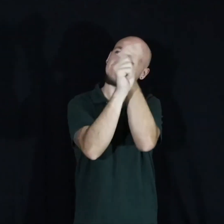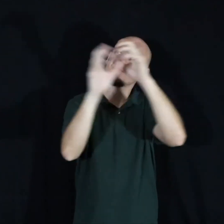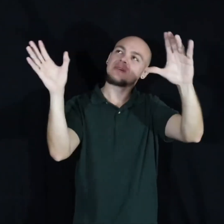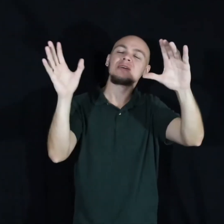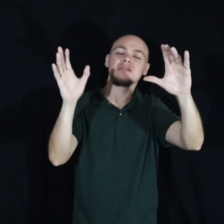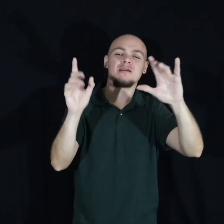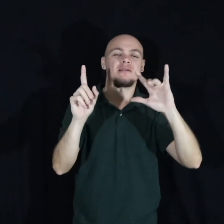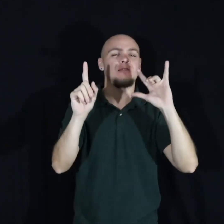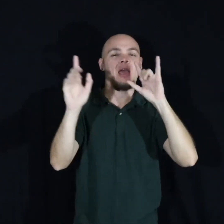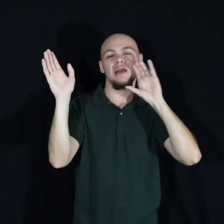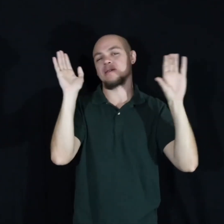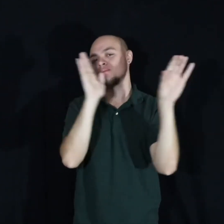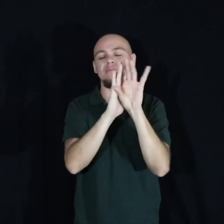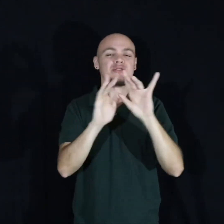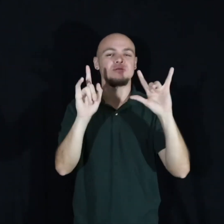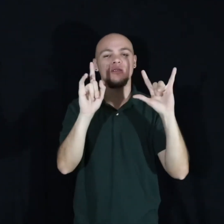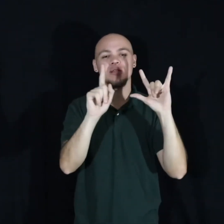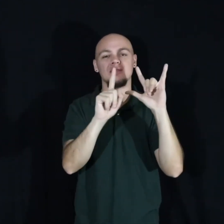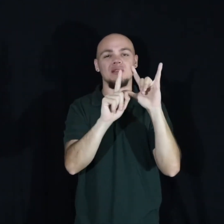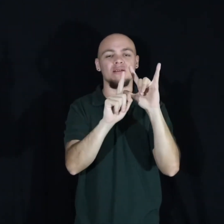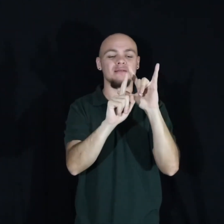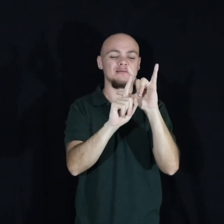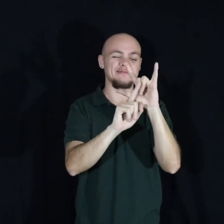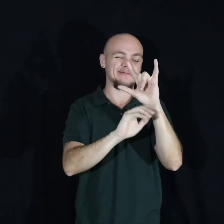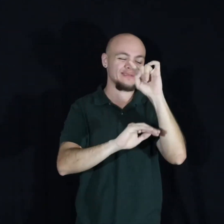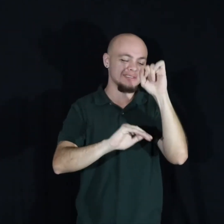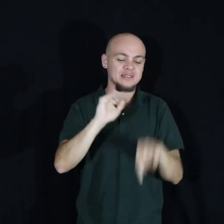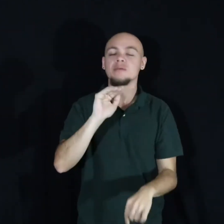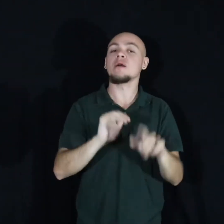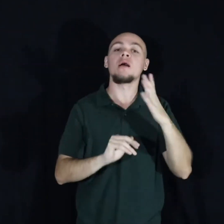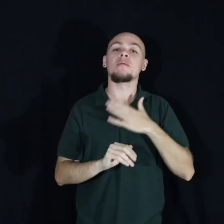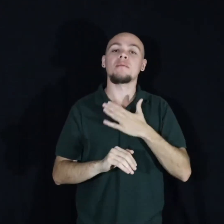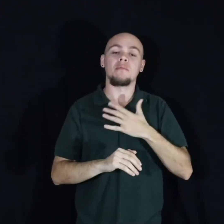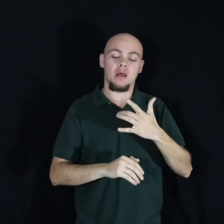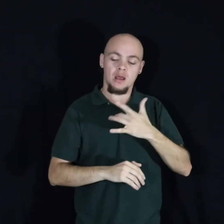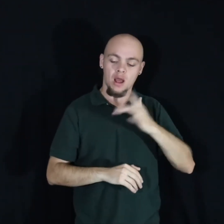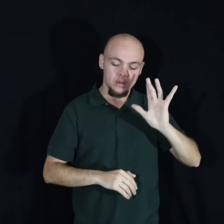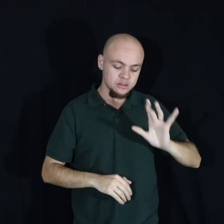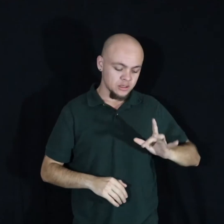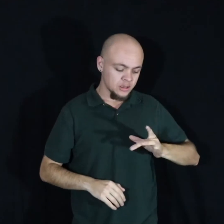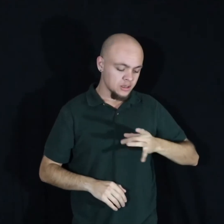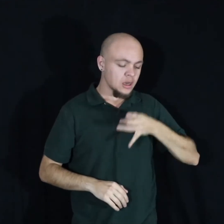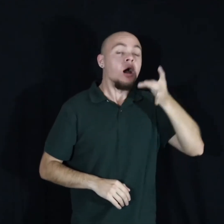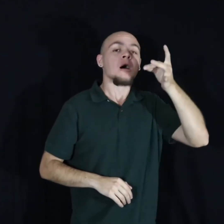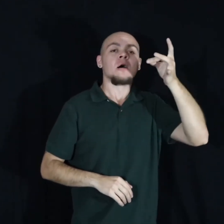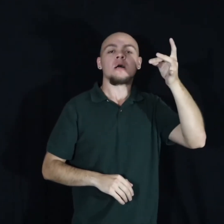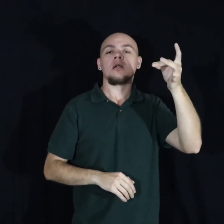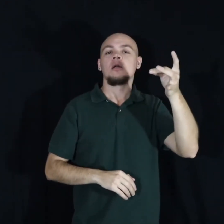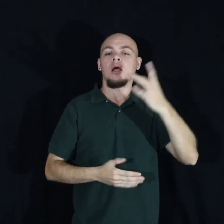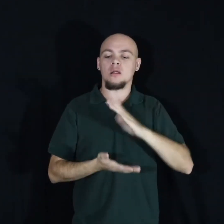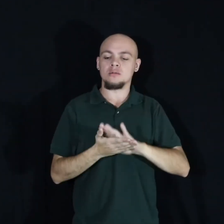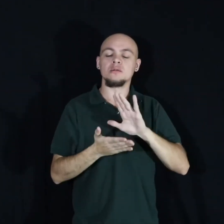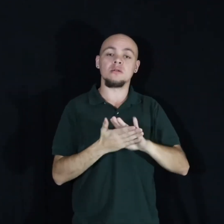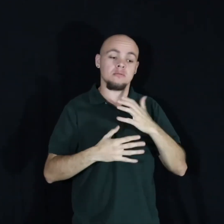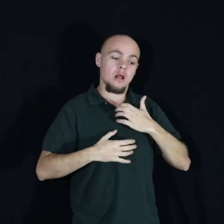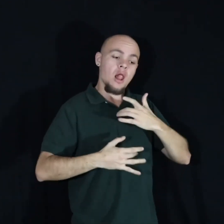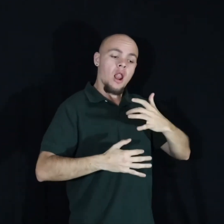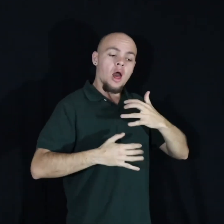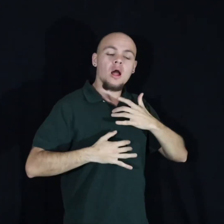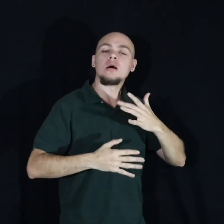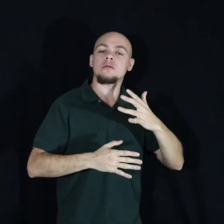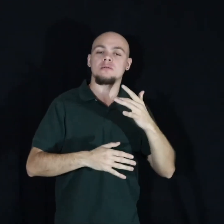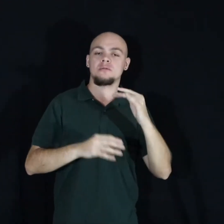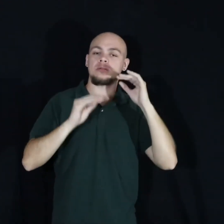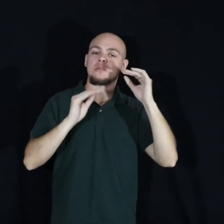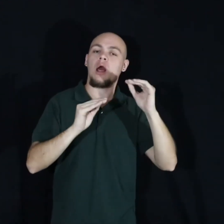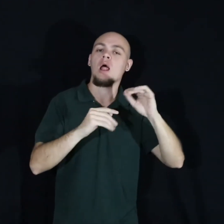love so deeply. He plucked up my chest and set my heart to catch his cadence, told my lungs to hold their breath till the end